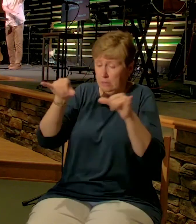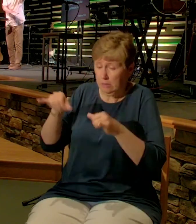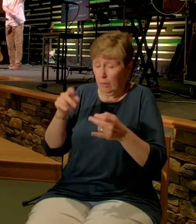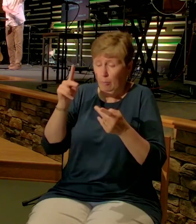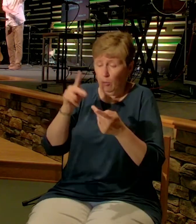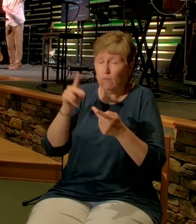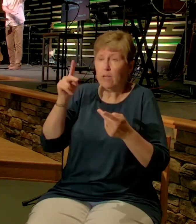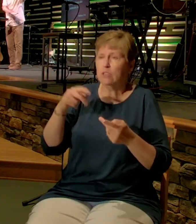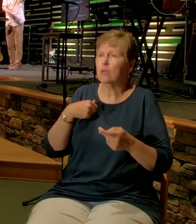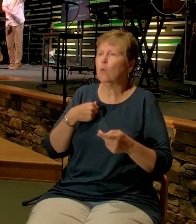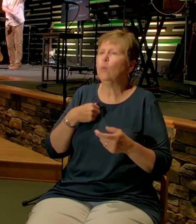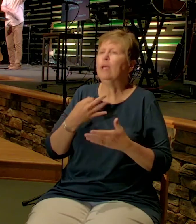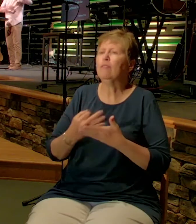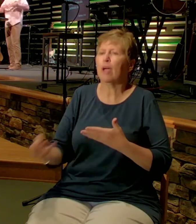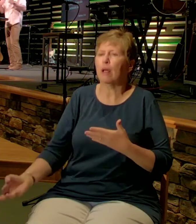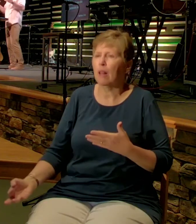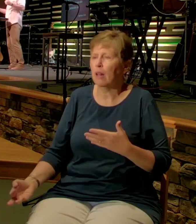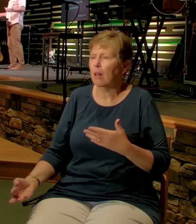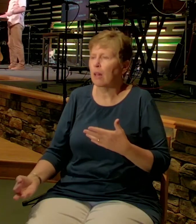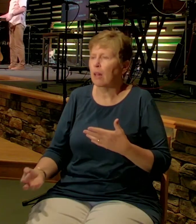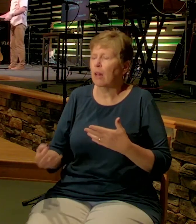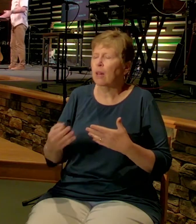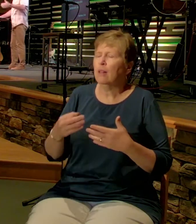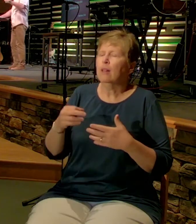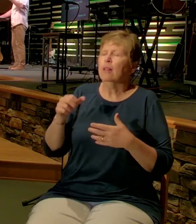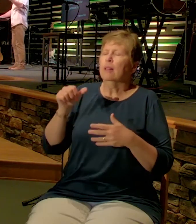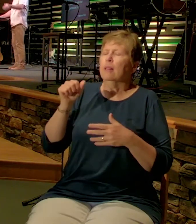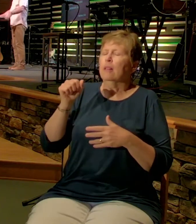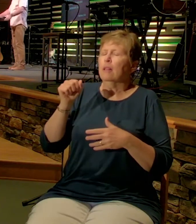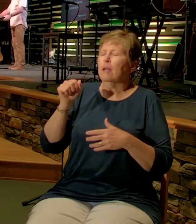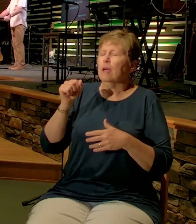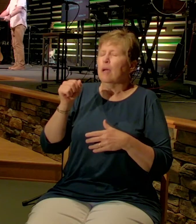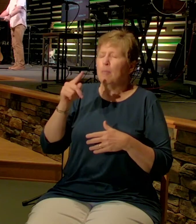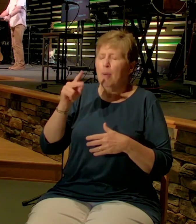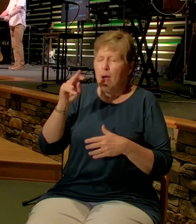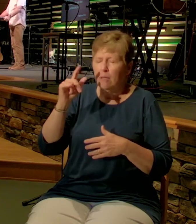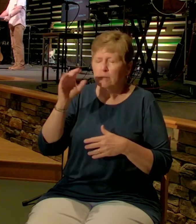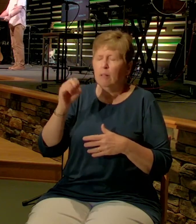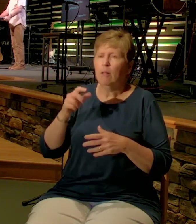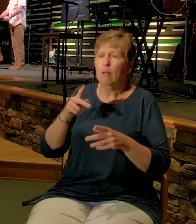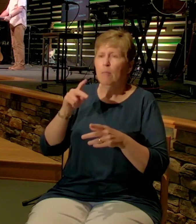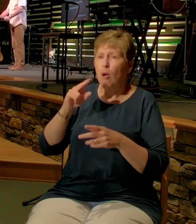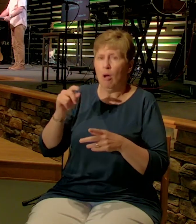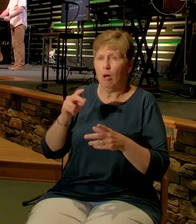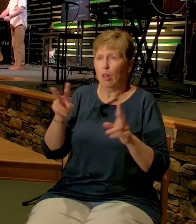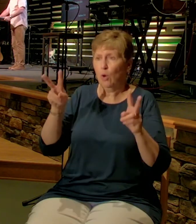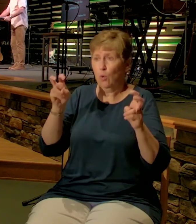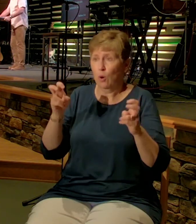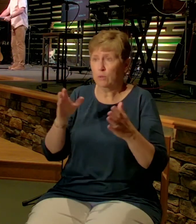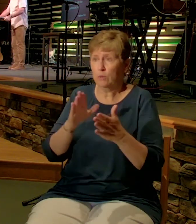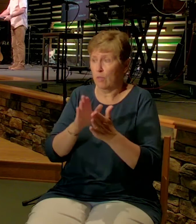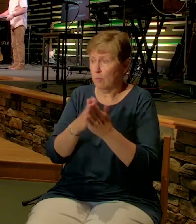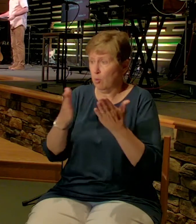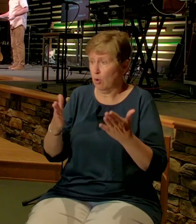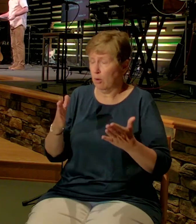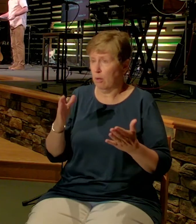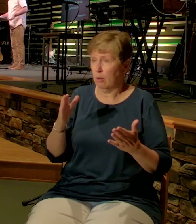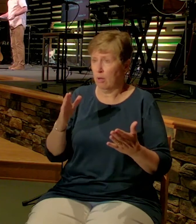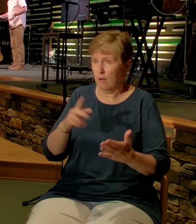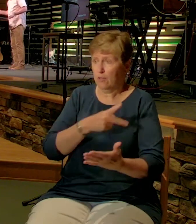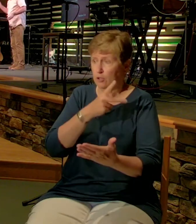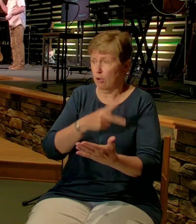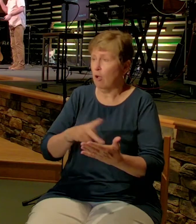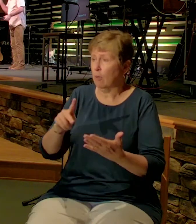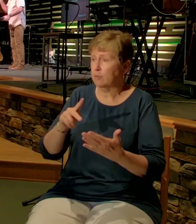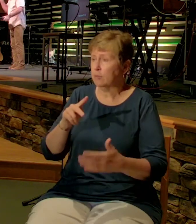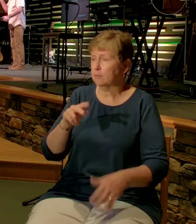fallen short. In fact, the Apostle Paul, he quotes the book of Psalms in Romans chapter 3, verse 10, and he